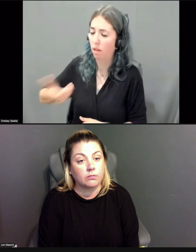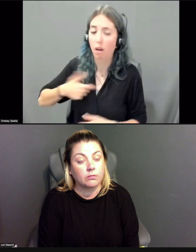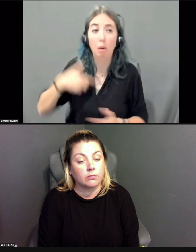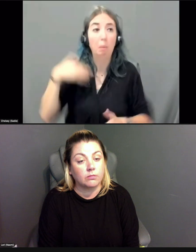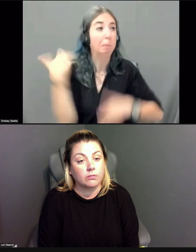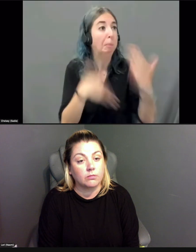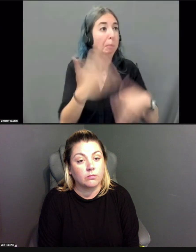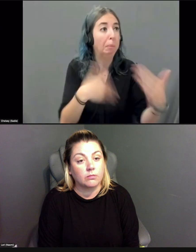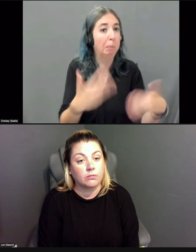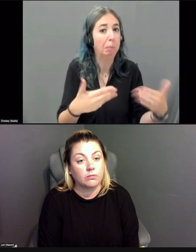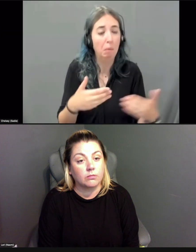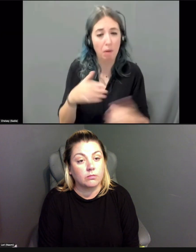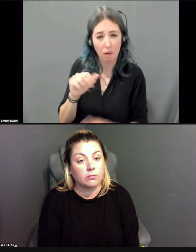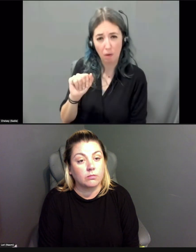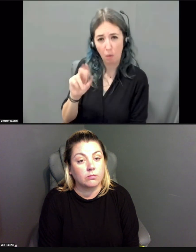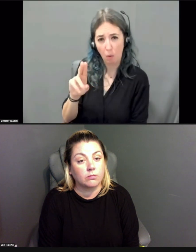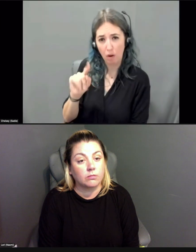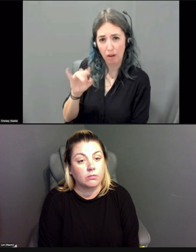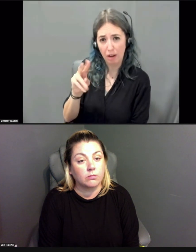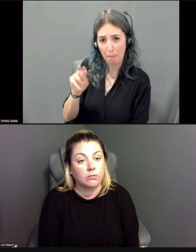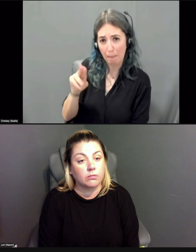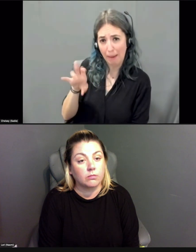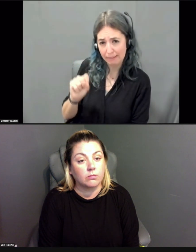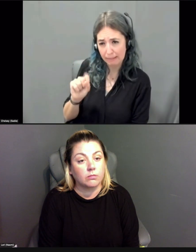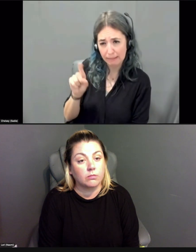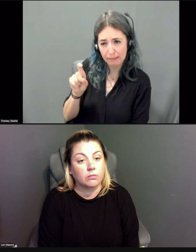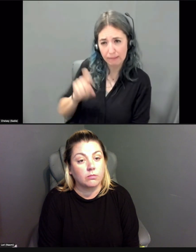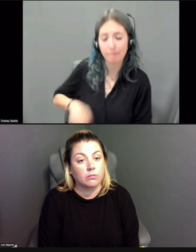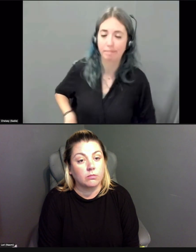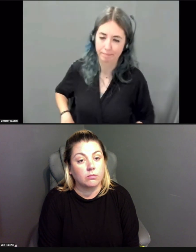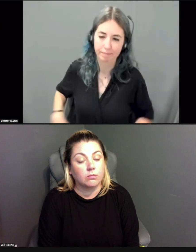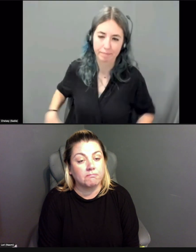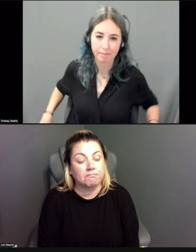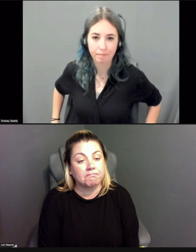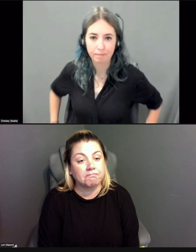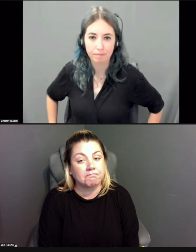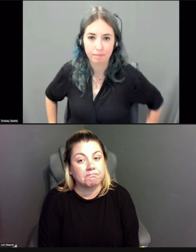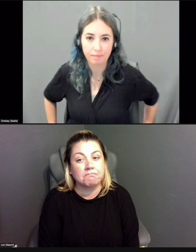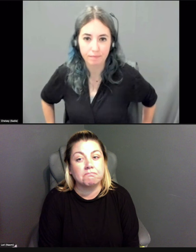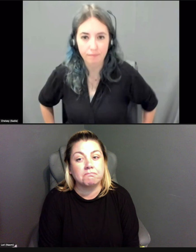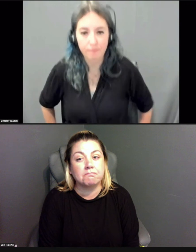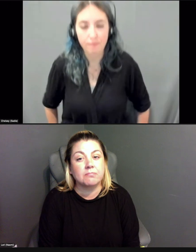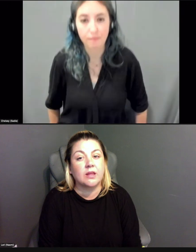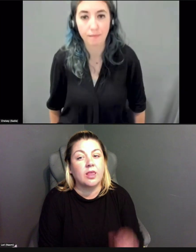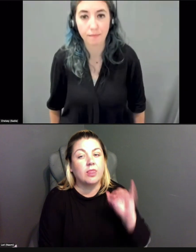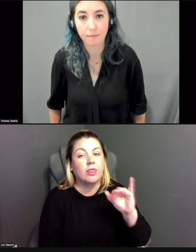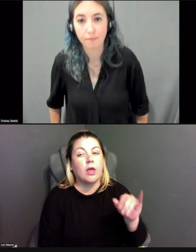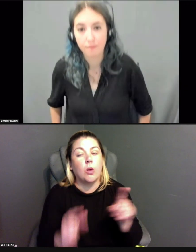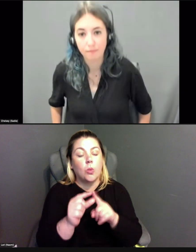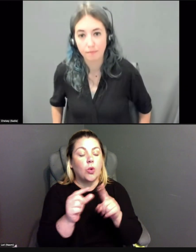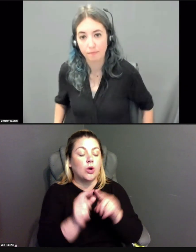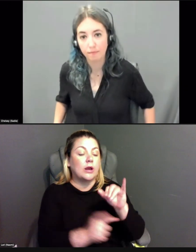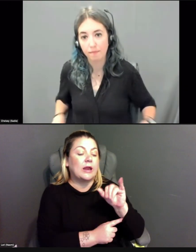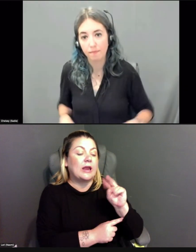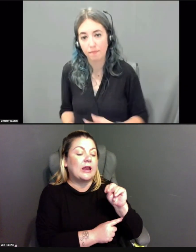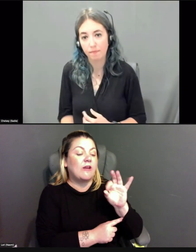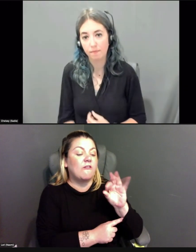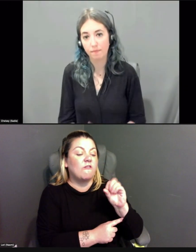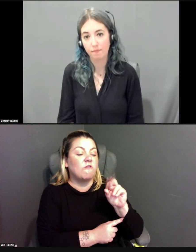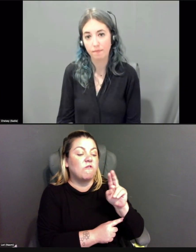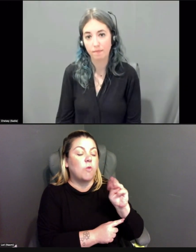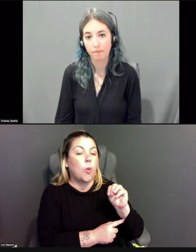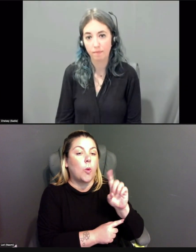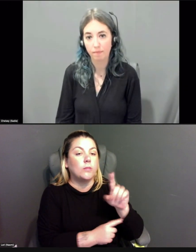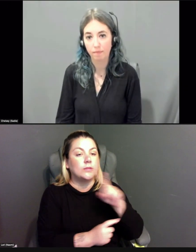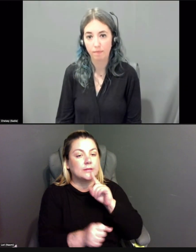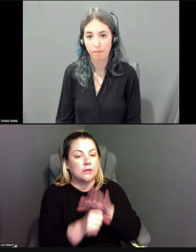think it's a very common phrase, especially in the medical world, where like, if you're getting surgery, if